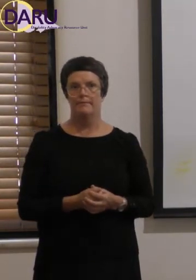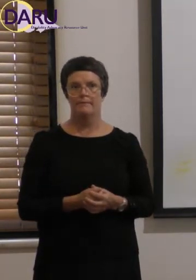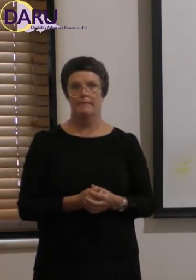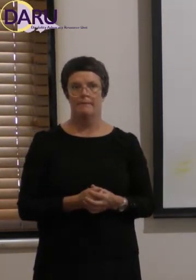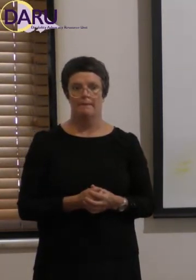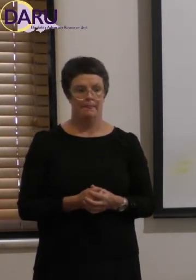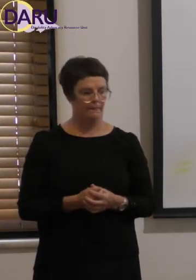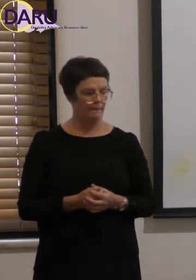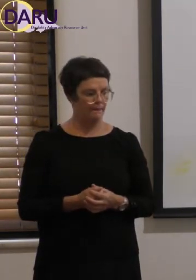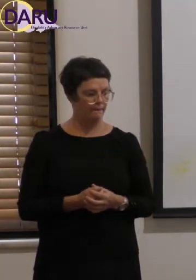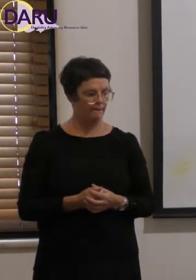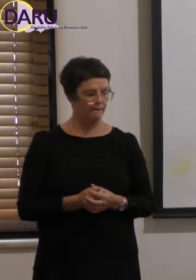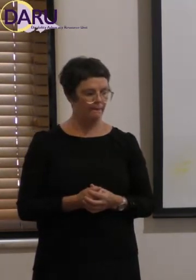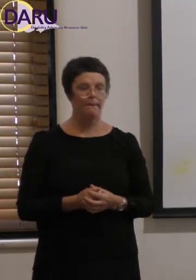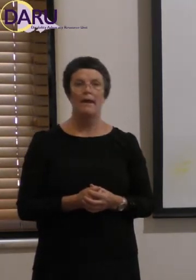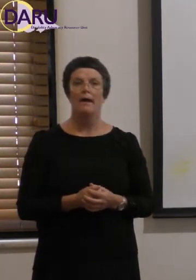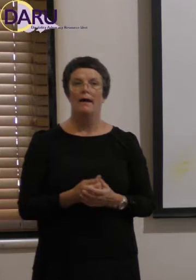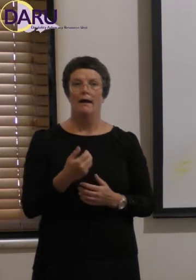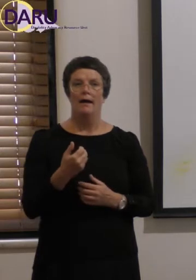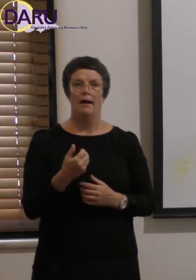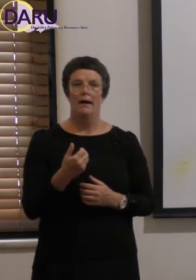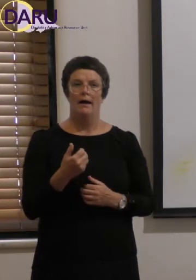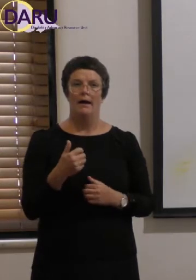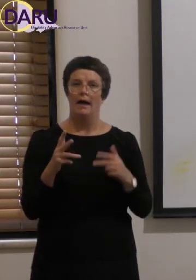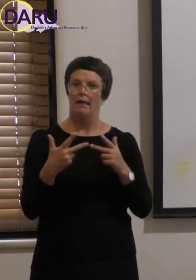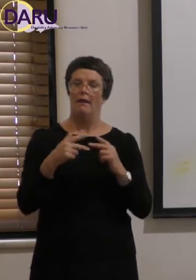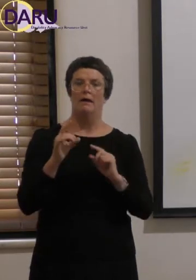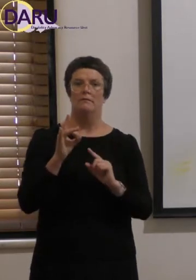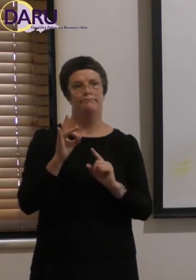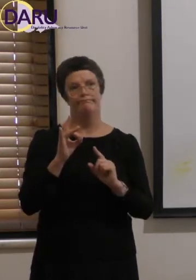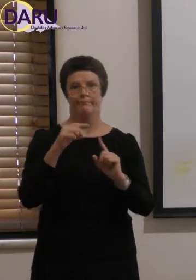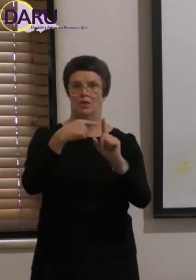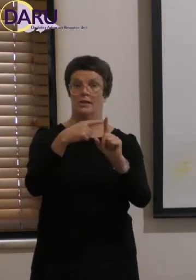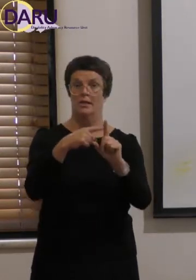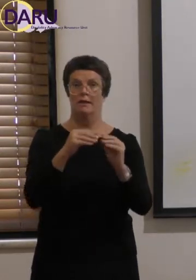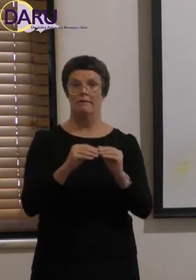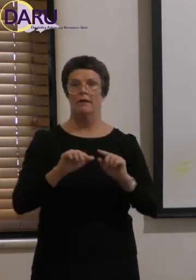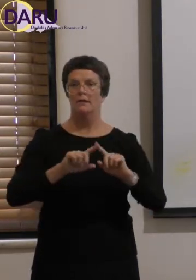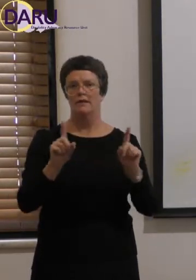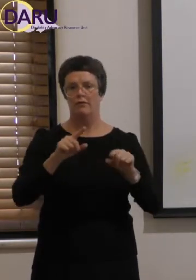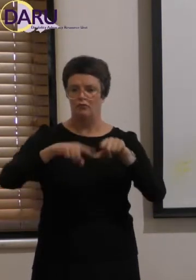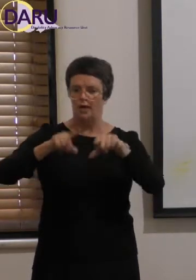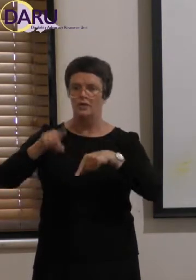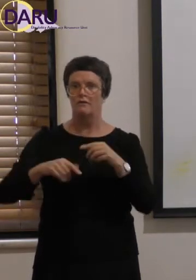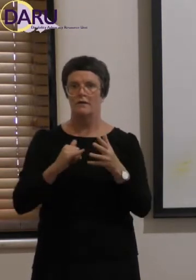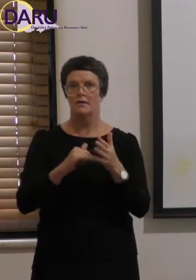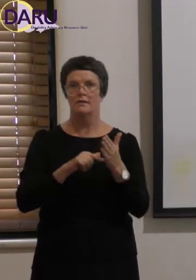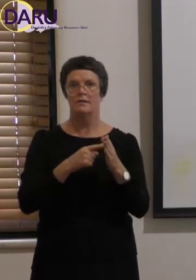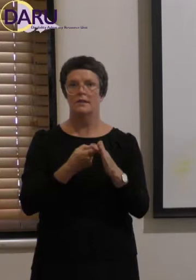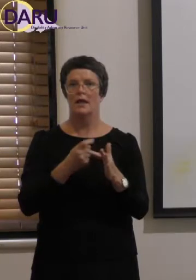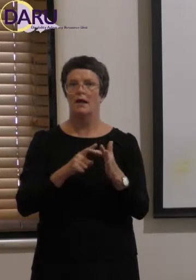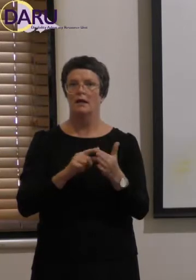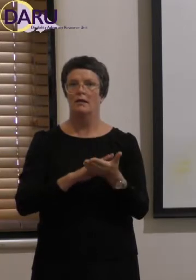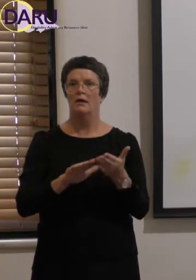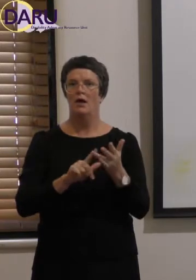a range of stakeholders, the other thing that I think is really positive is that a range of stakeholders, have clearly said we need to